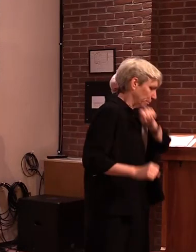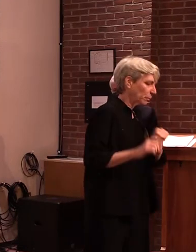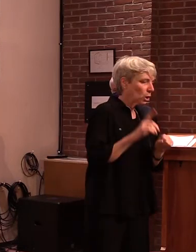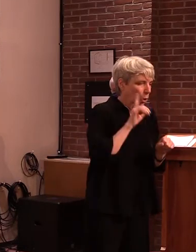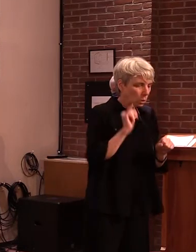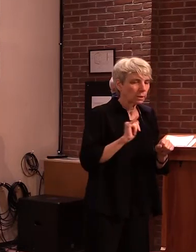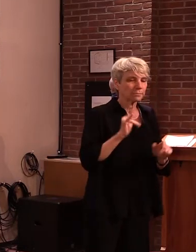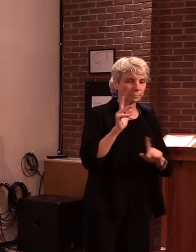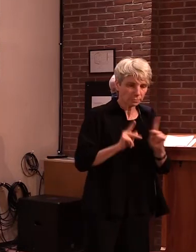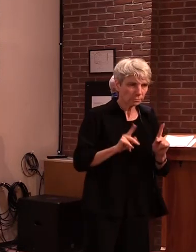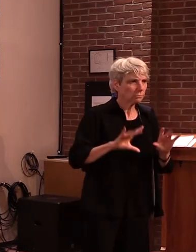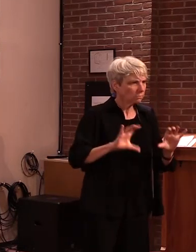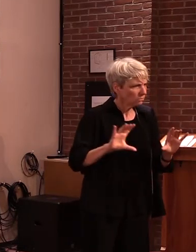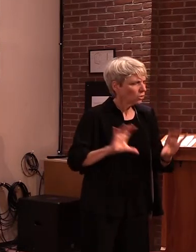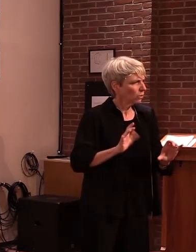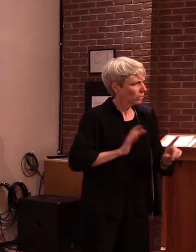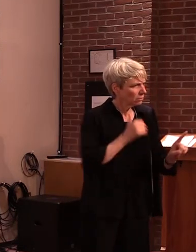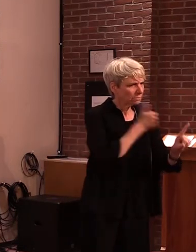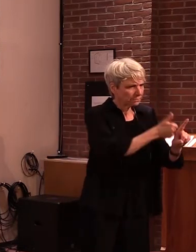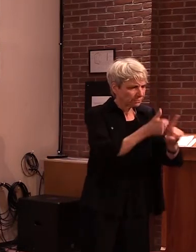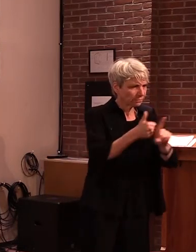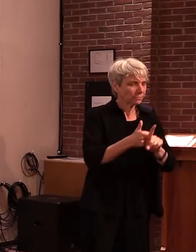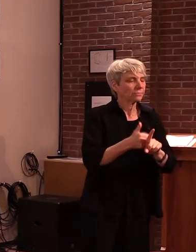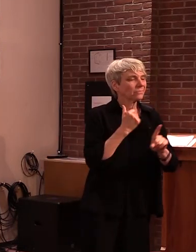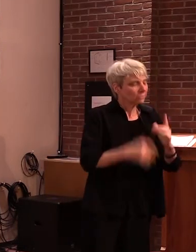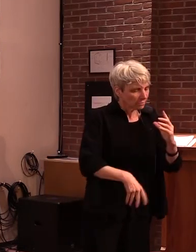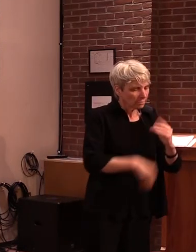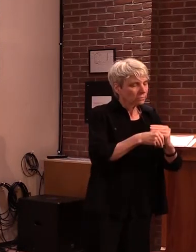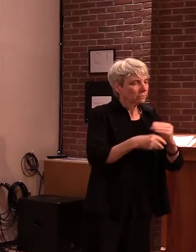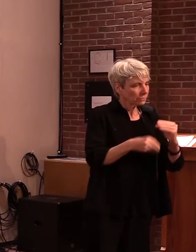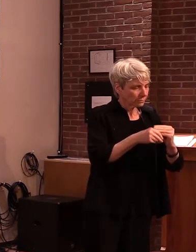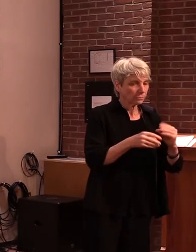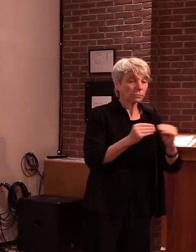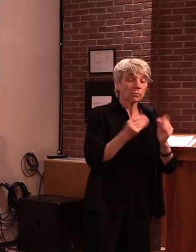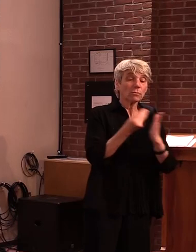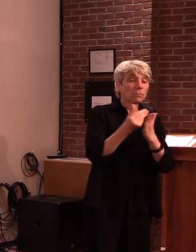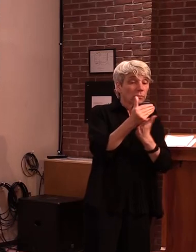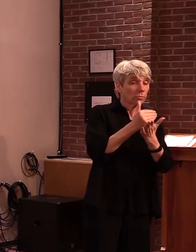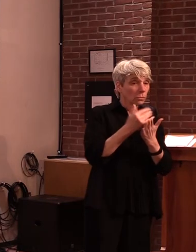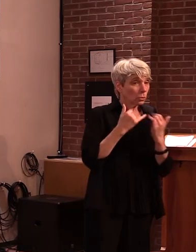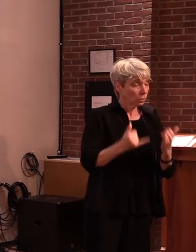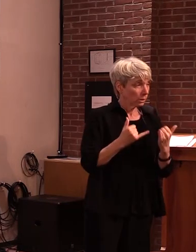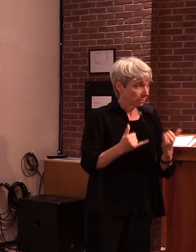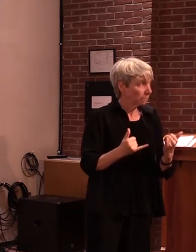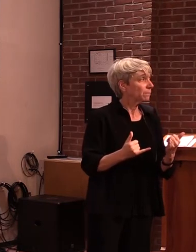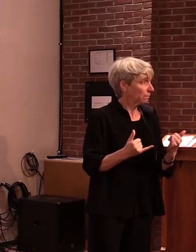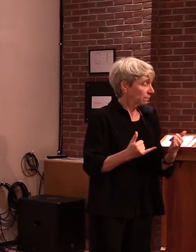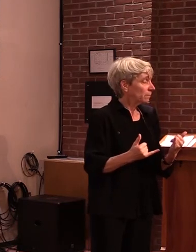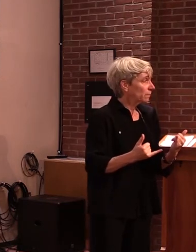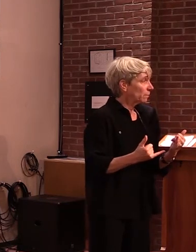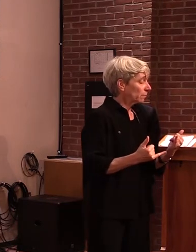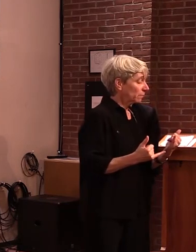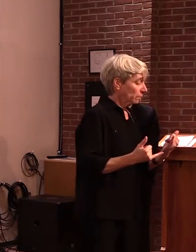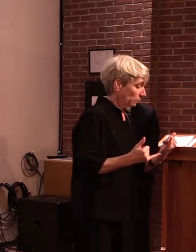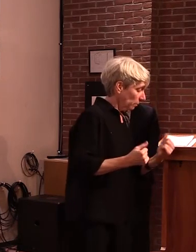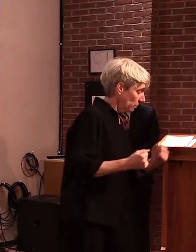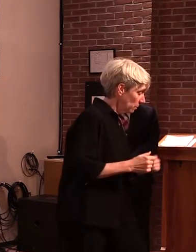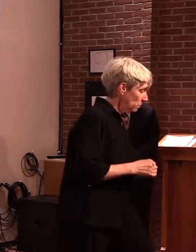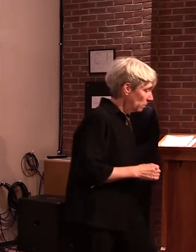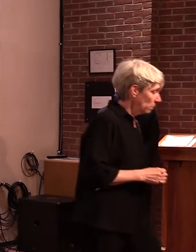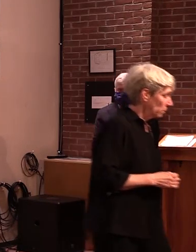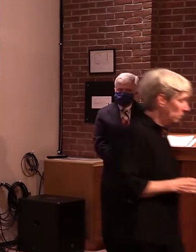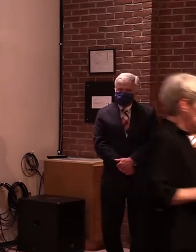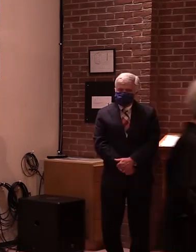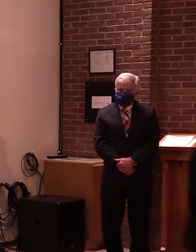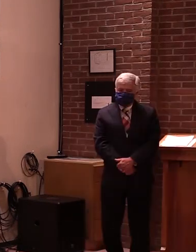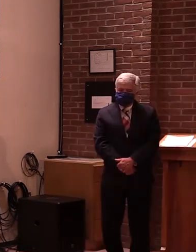well, and added to the revenues that we're seeing today. And I reflect on, obviously unfortunate